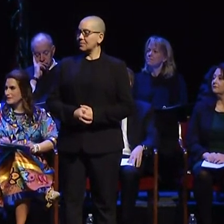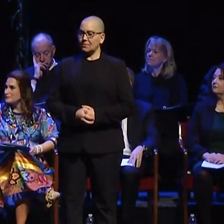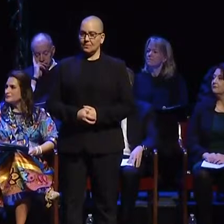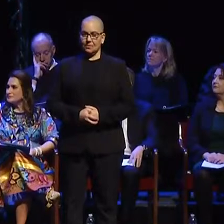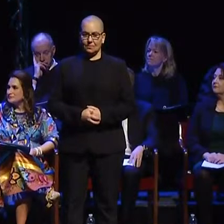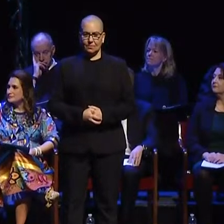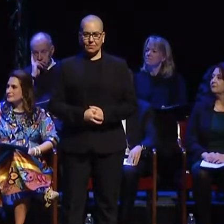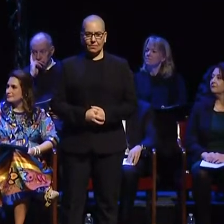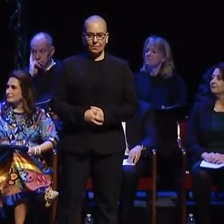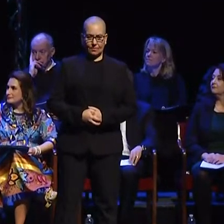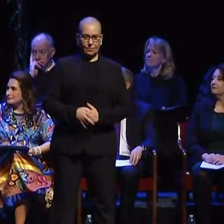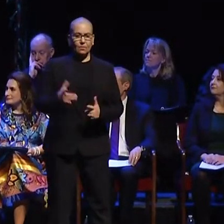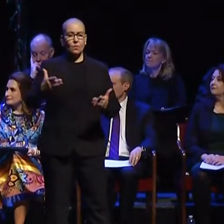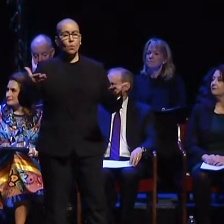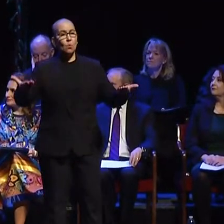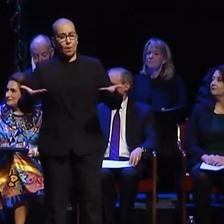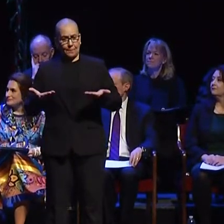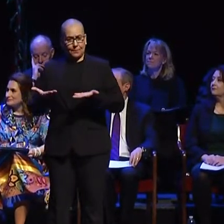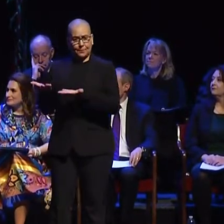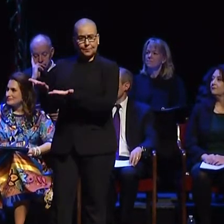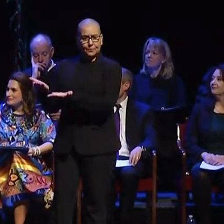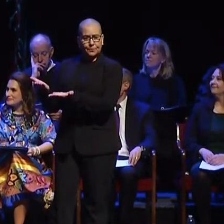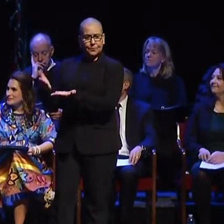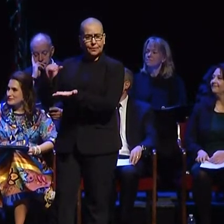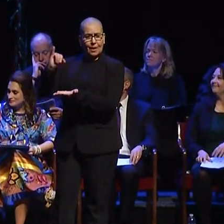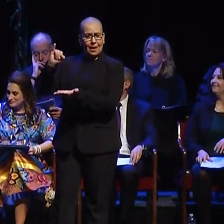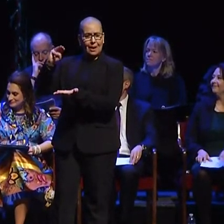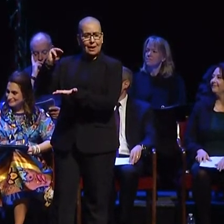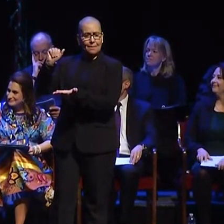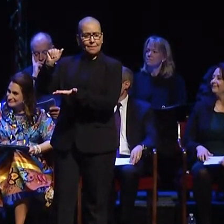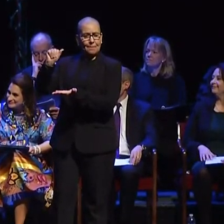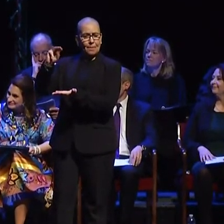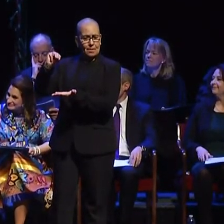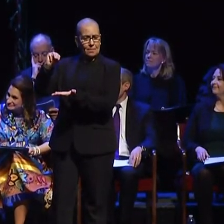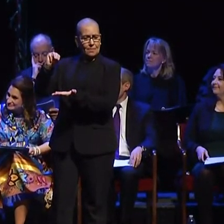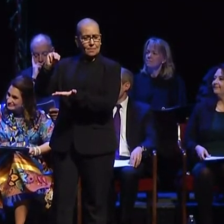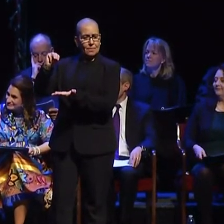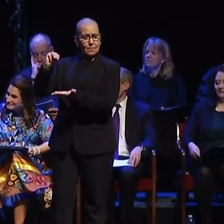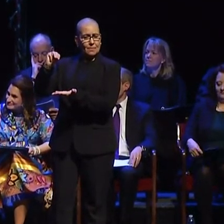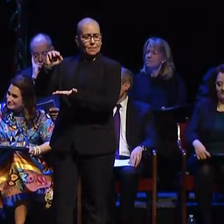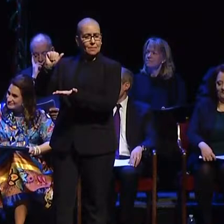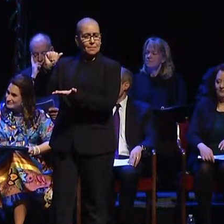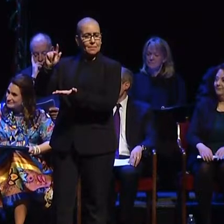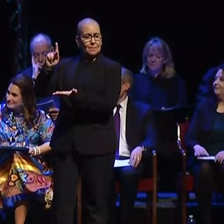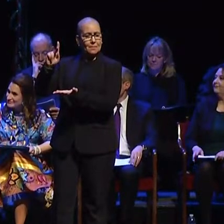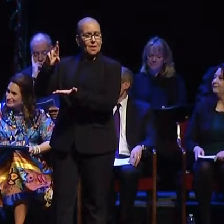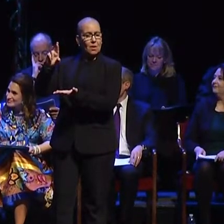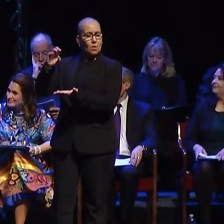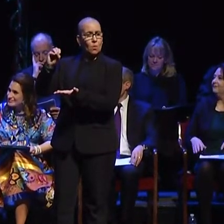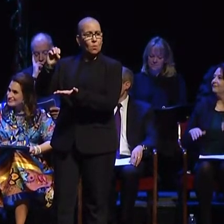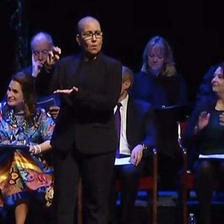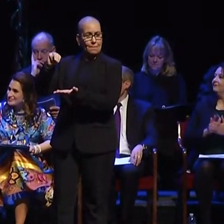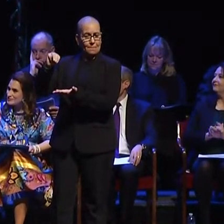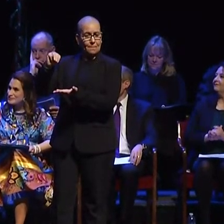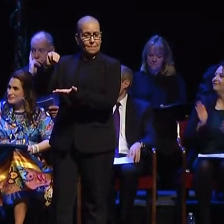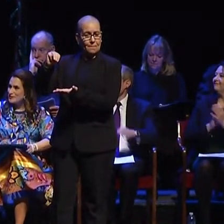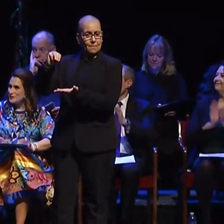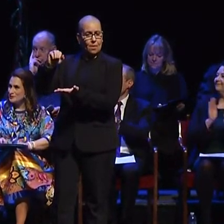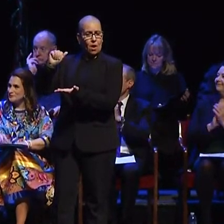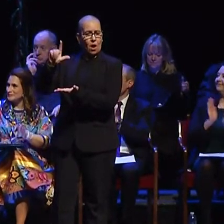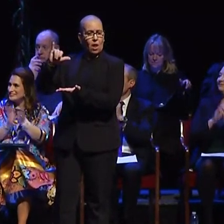Please welcome to the stage Imam Makram El-Amin of Masjid An-Nur.